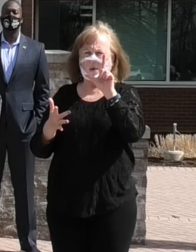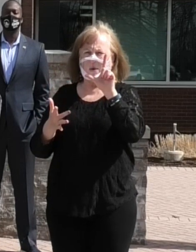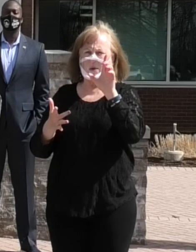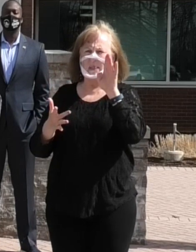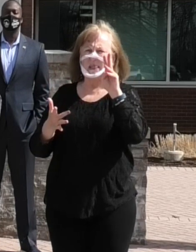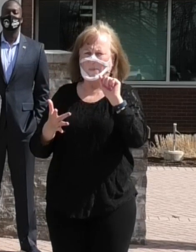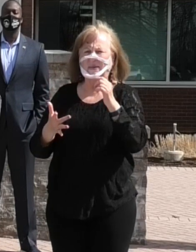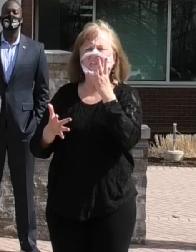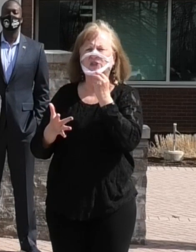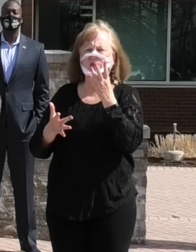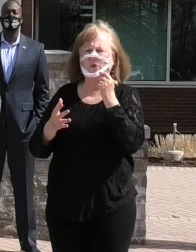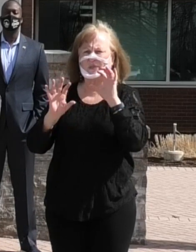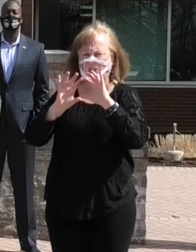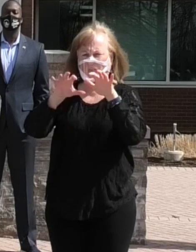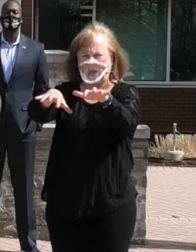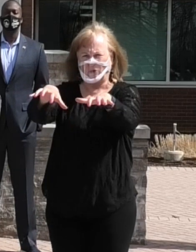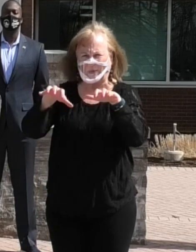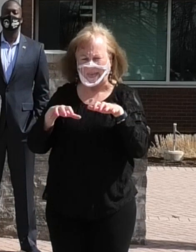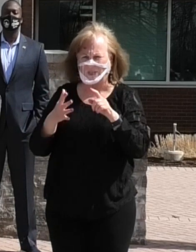Jewish Congregation,